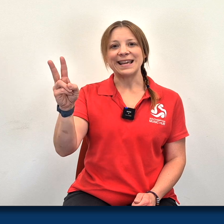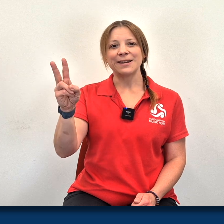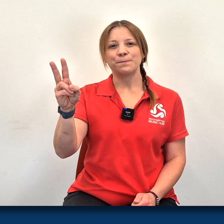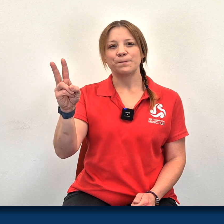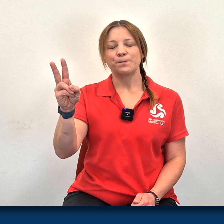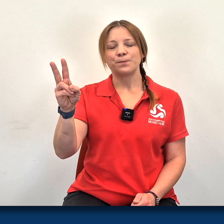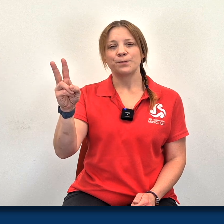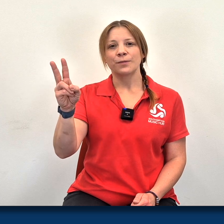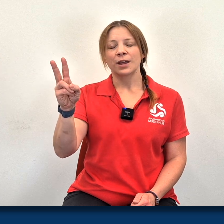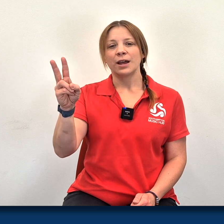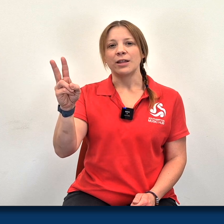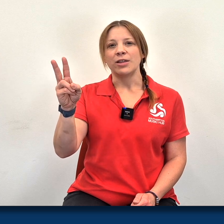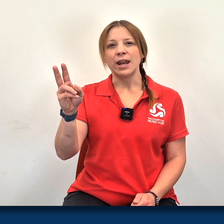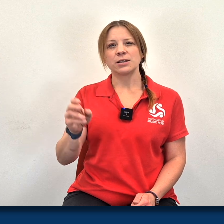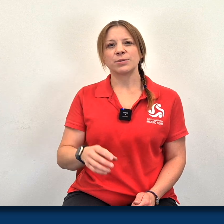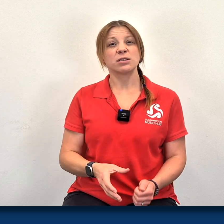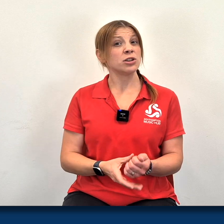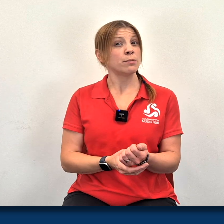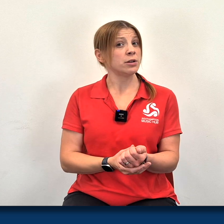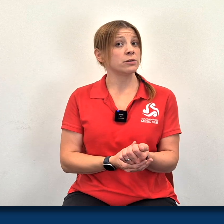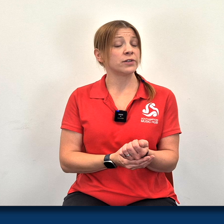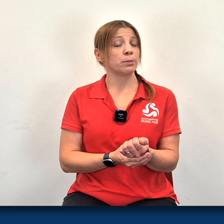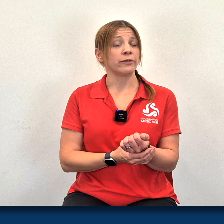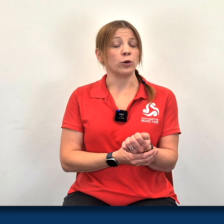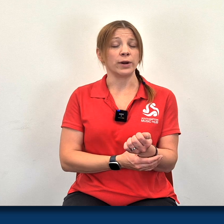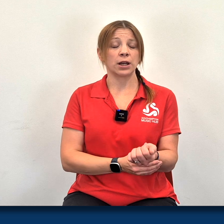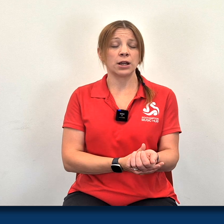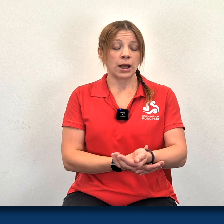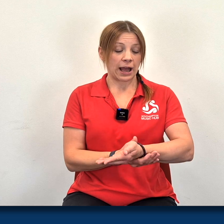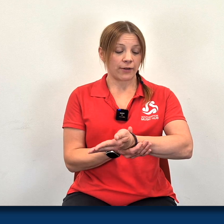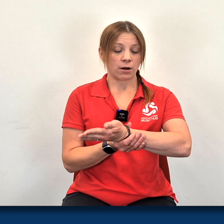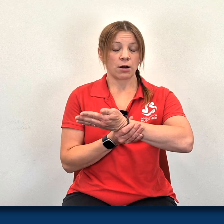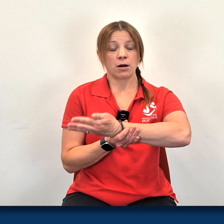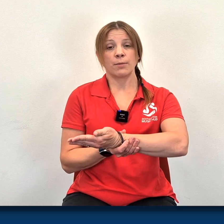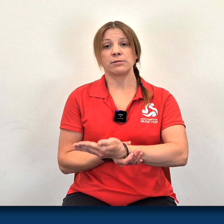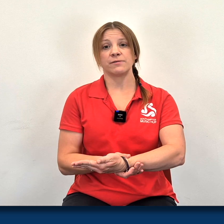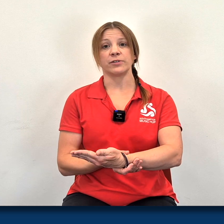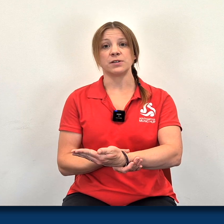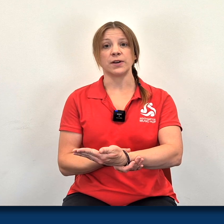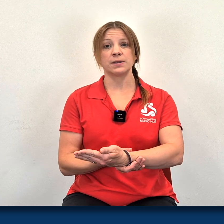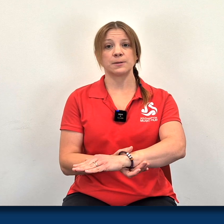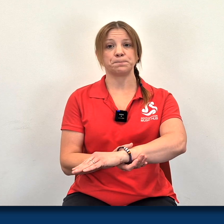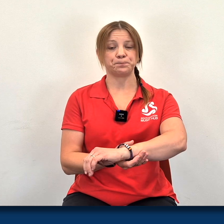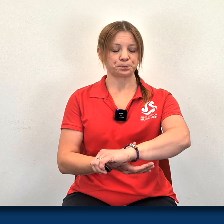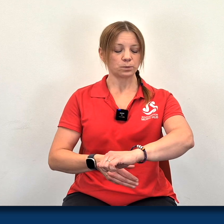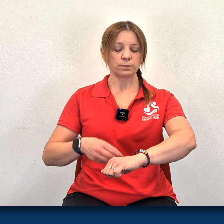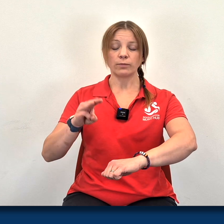C. Then the next up is a sign you might not have done before. We're going to have our arm out in front of us, and